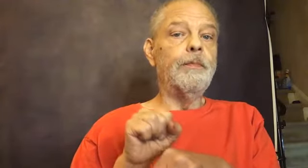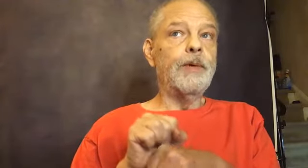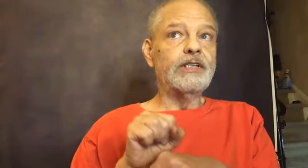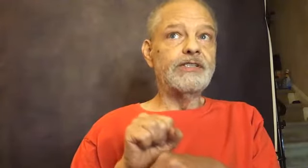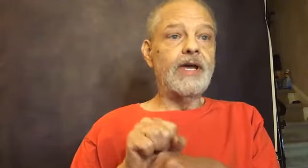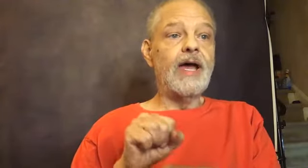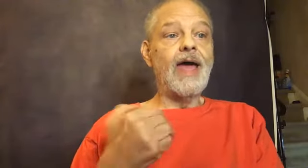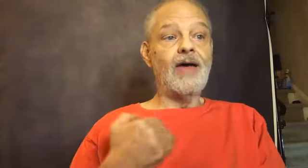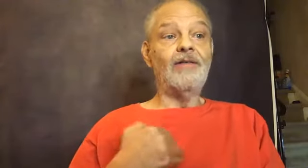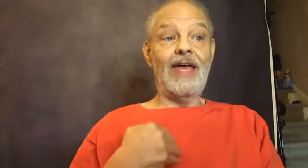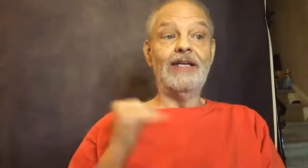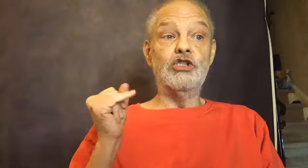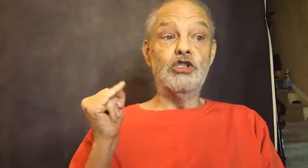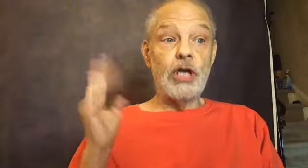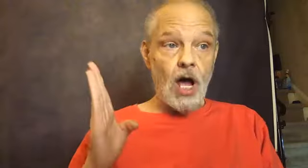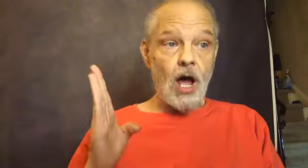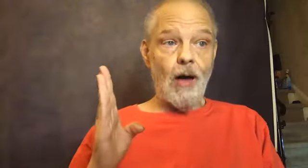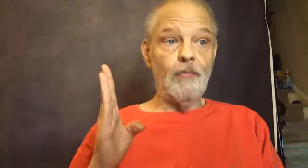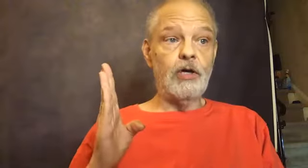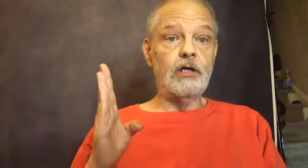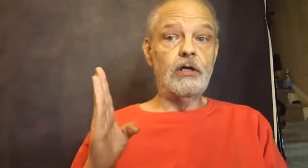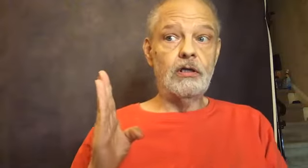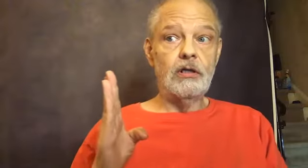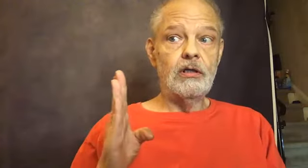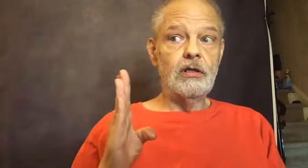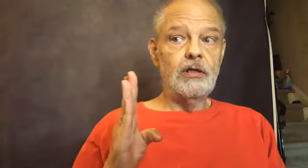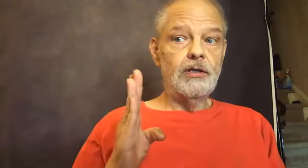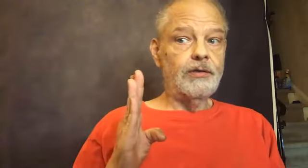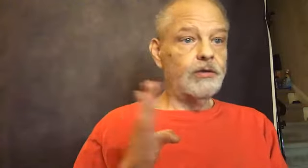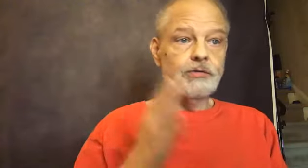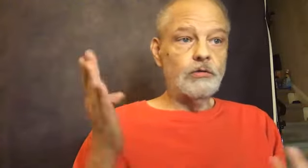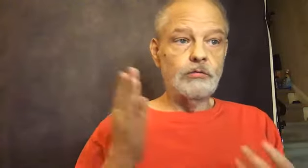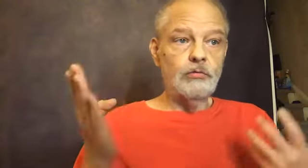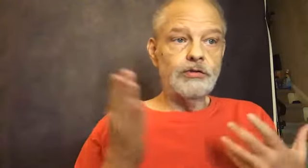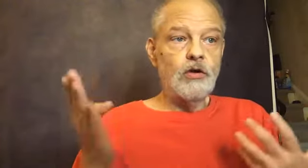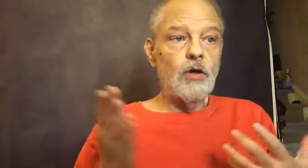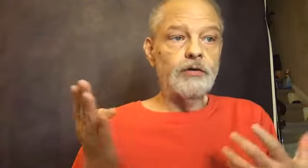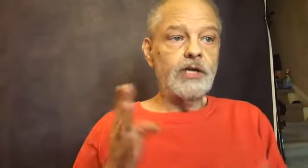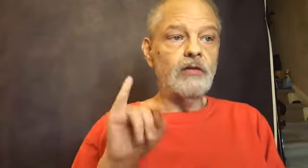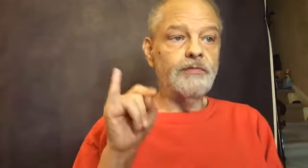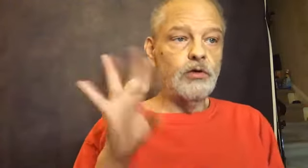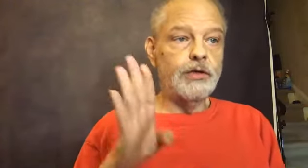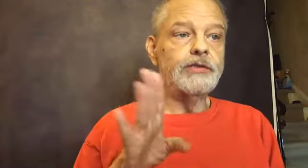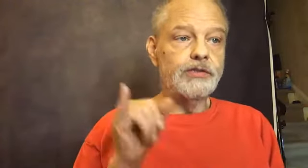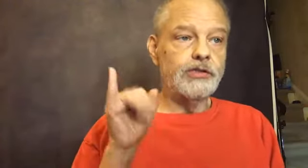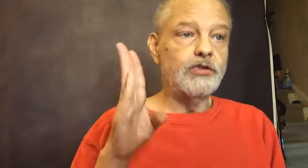But to say I have a job, there's no other sign for it. It's just